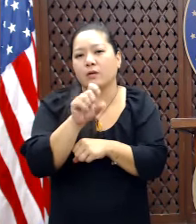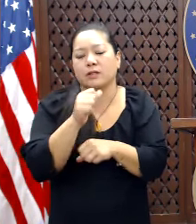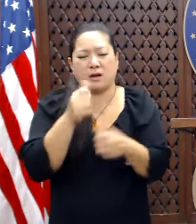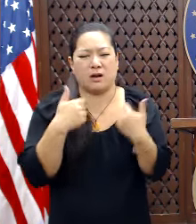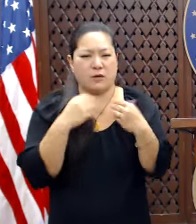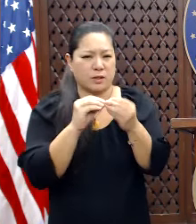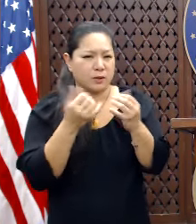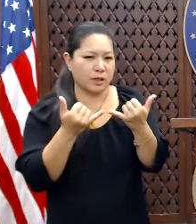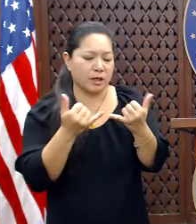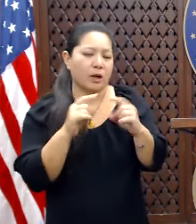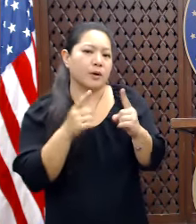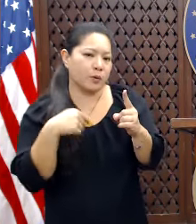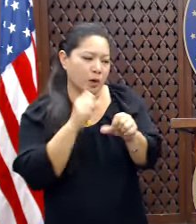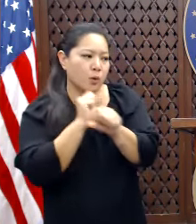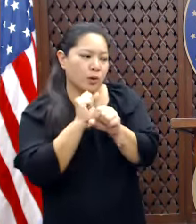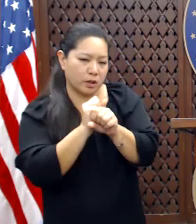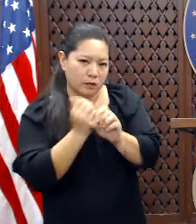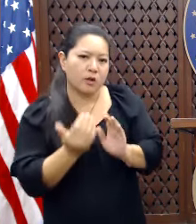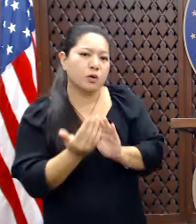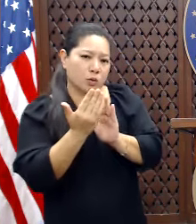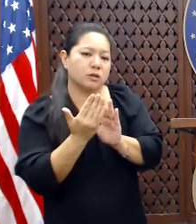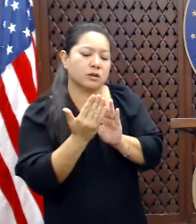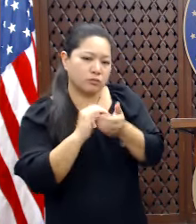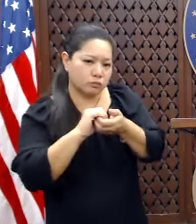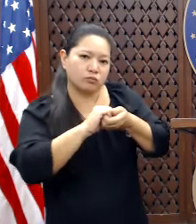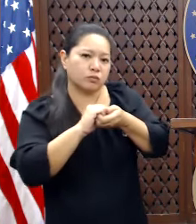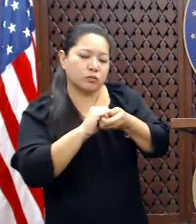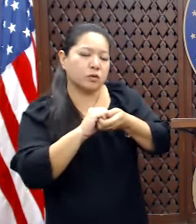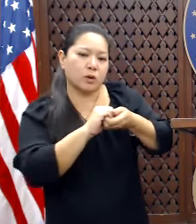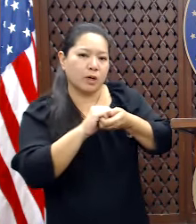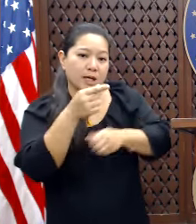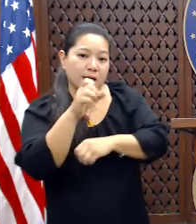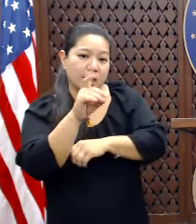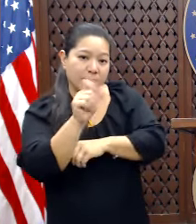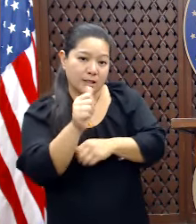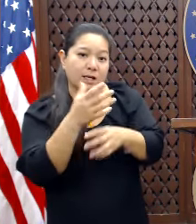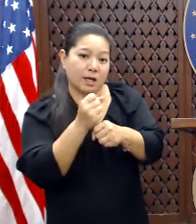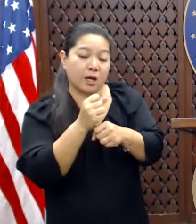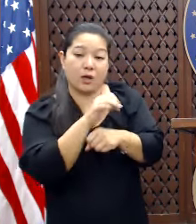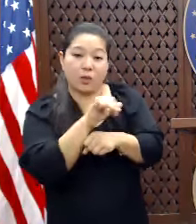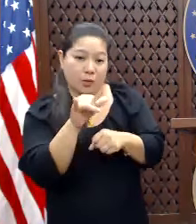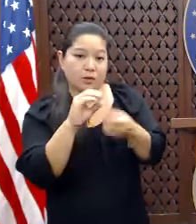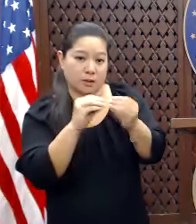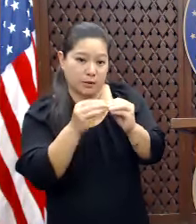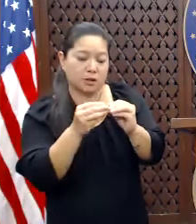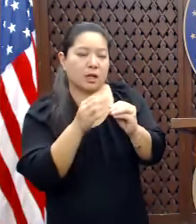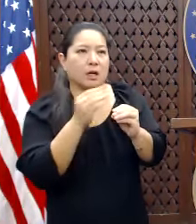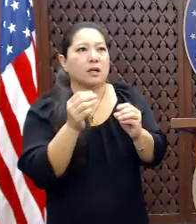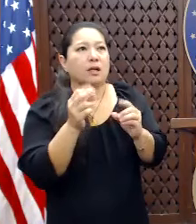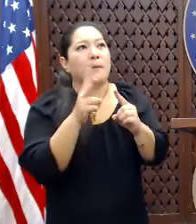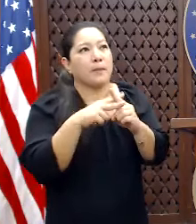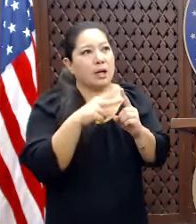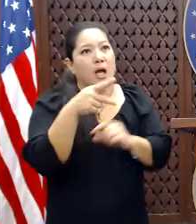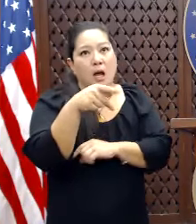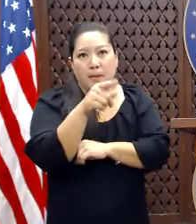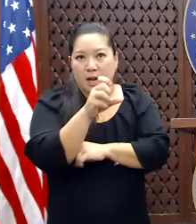hand, but we are working very closely with them to get those numbers. As far as applying, it